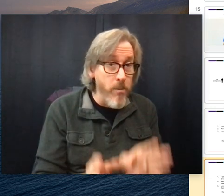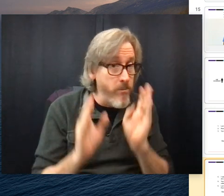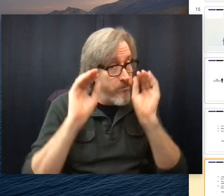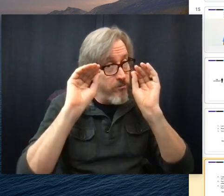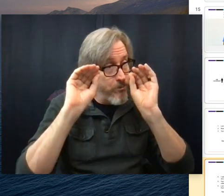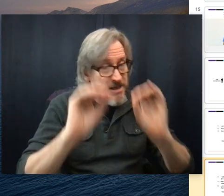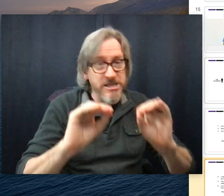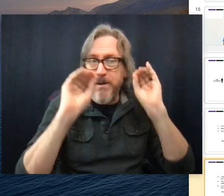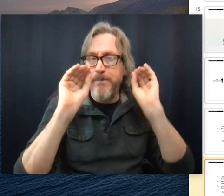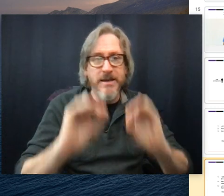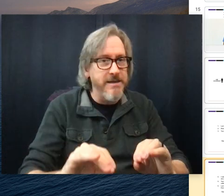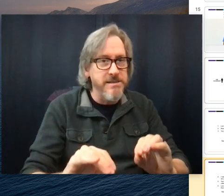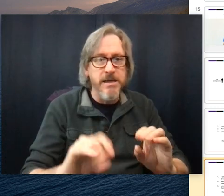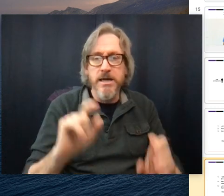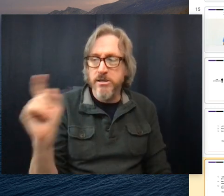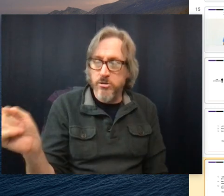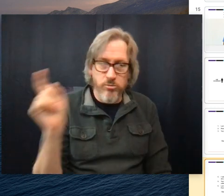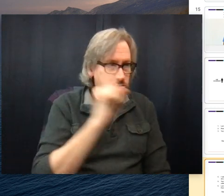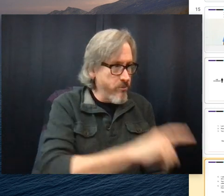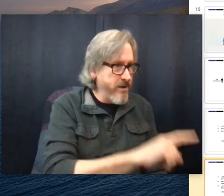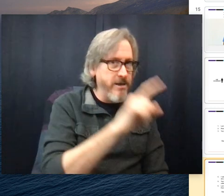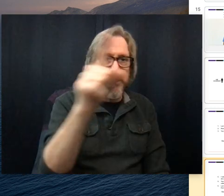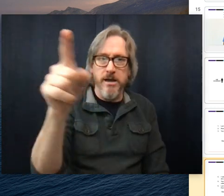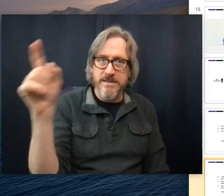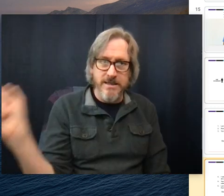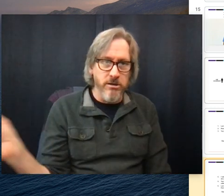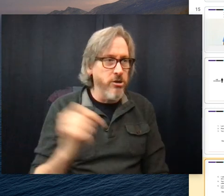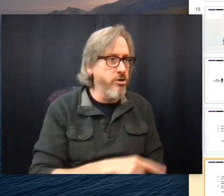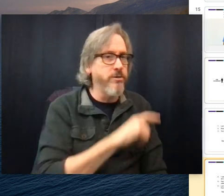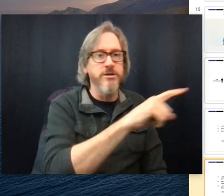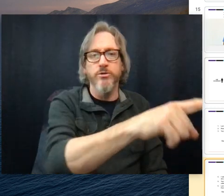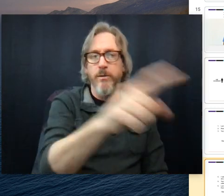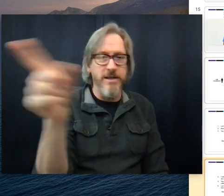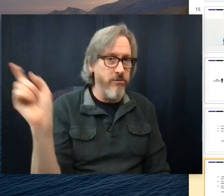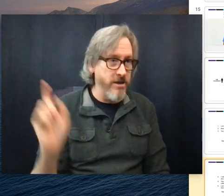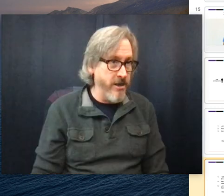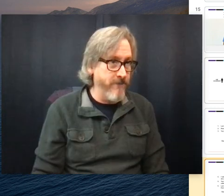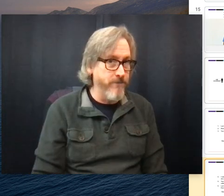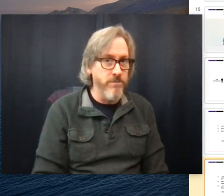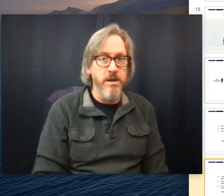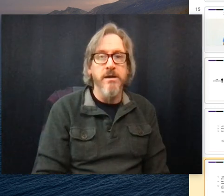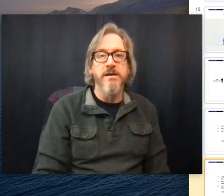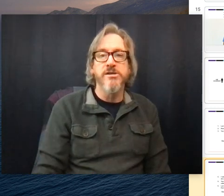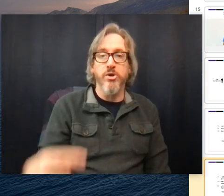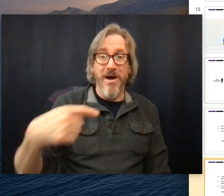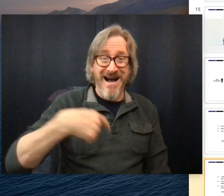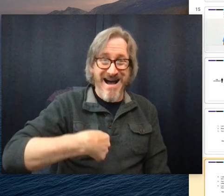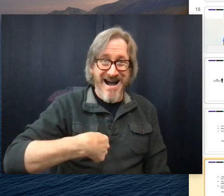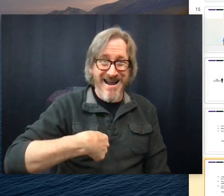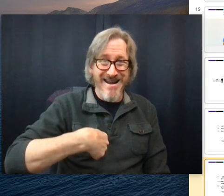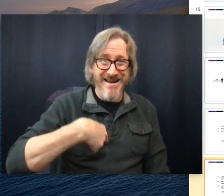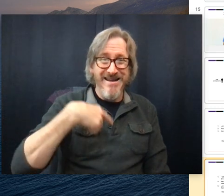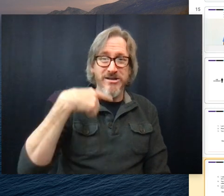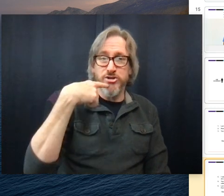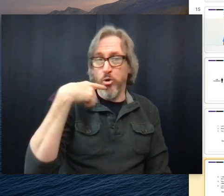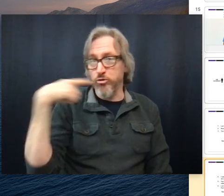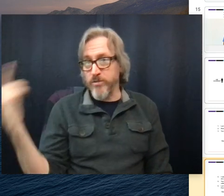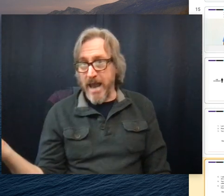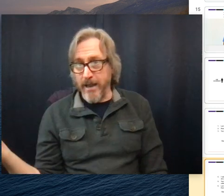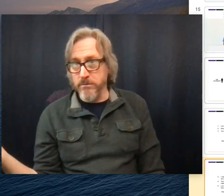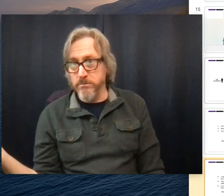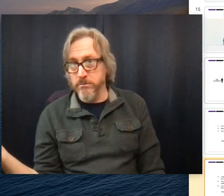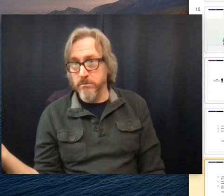slow, piece by piece. Repeat it until you can do it without thinking. So I